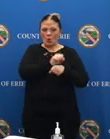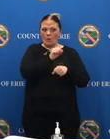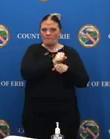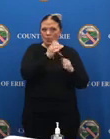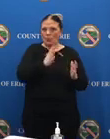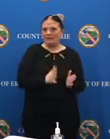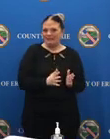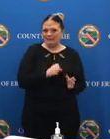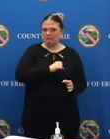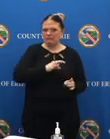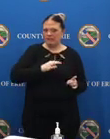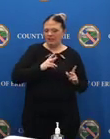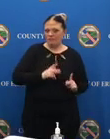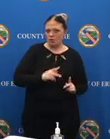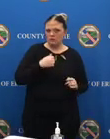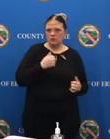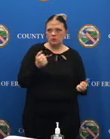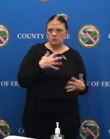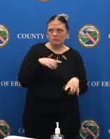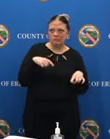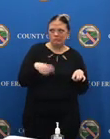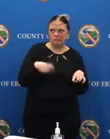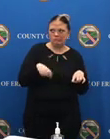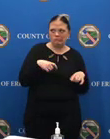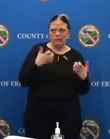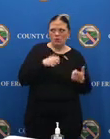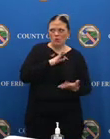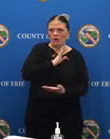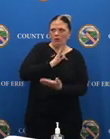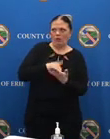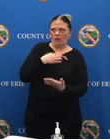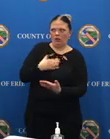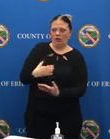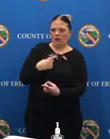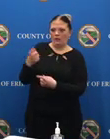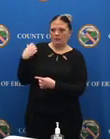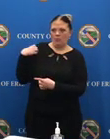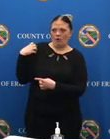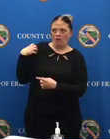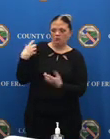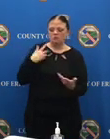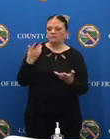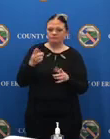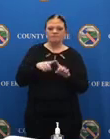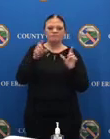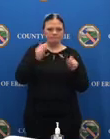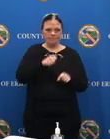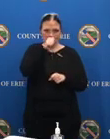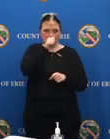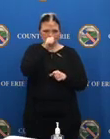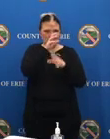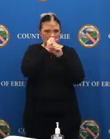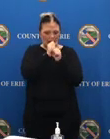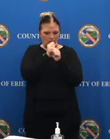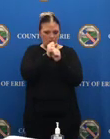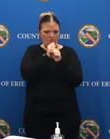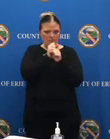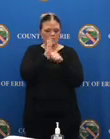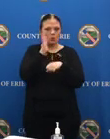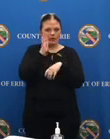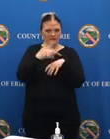of making a complaint against their employer, they can do that by going to the link that will be available for